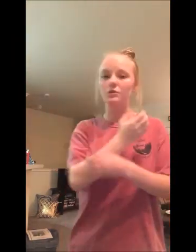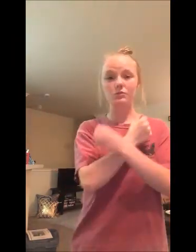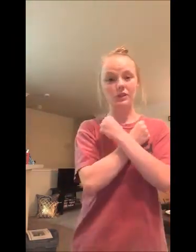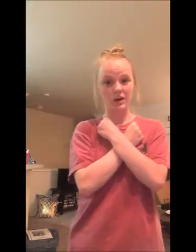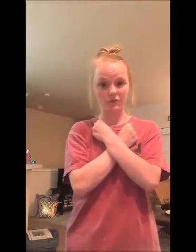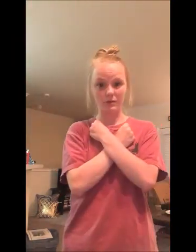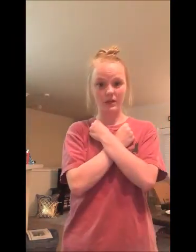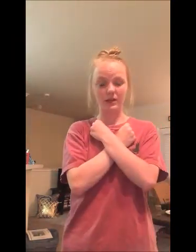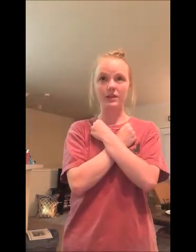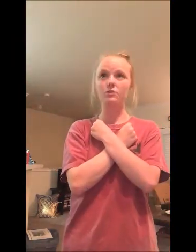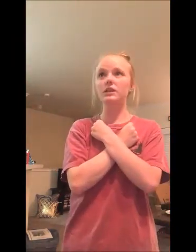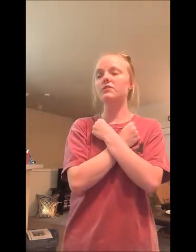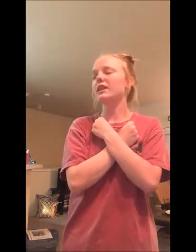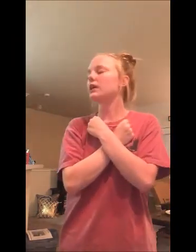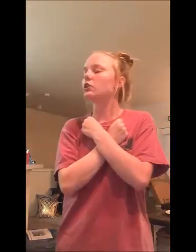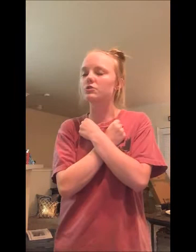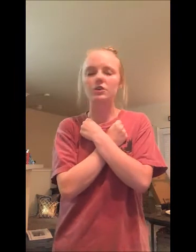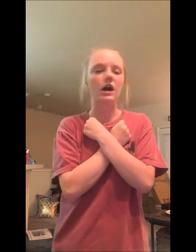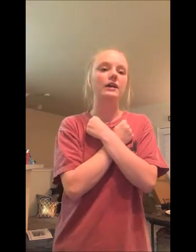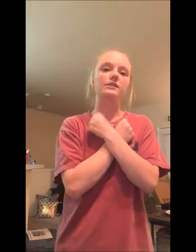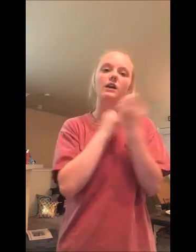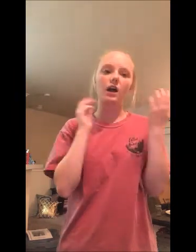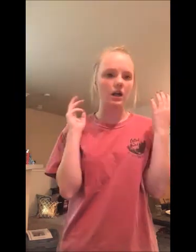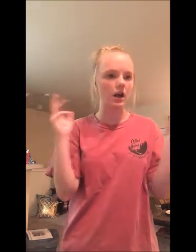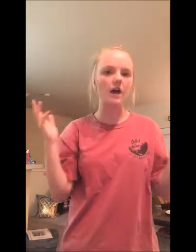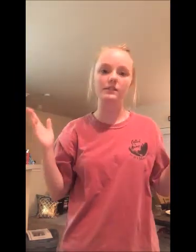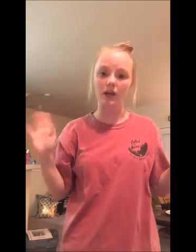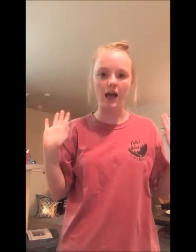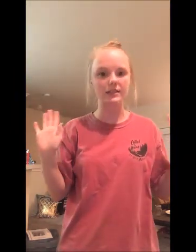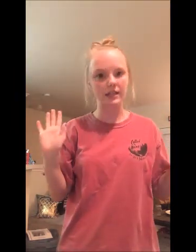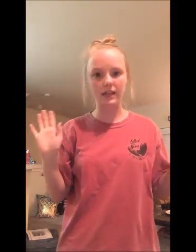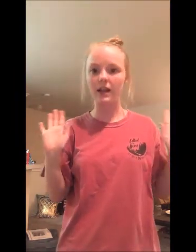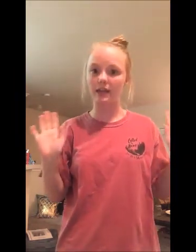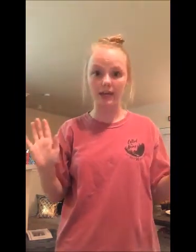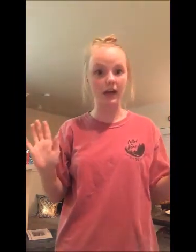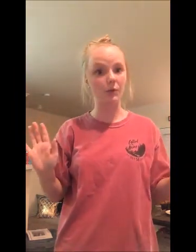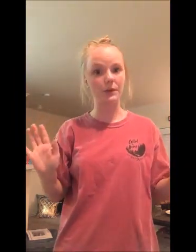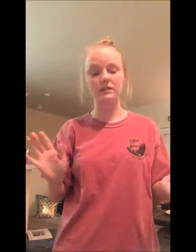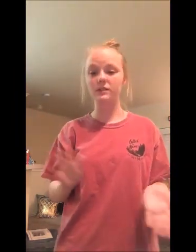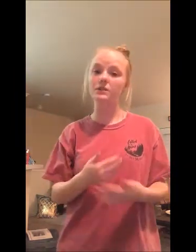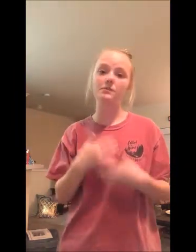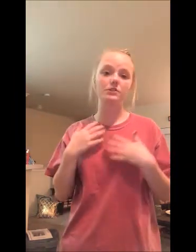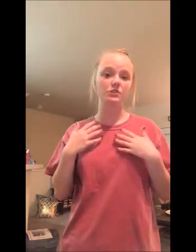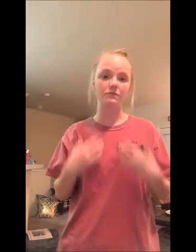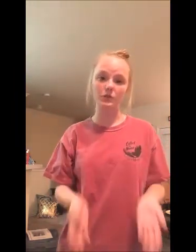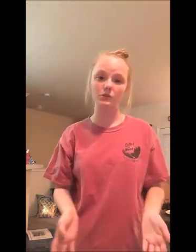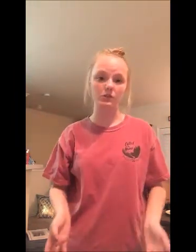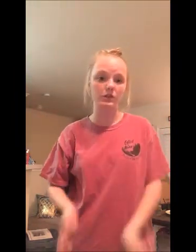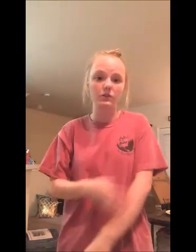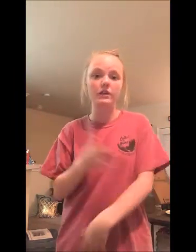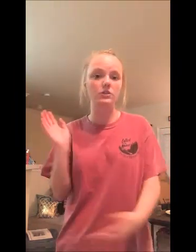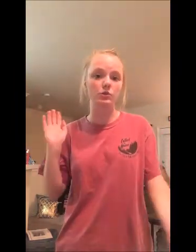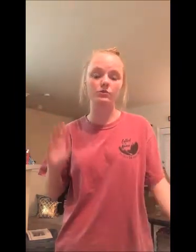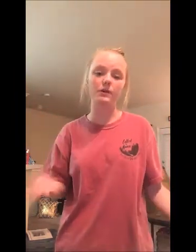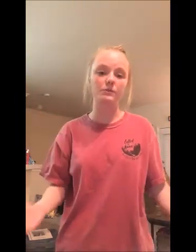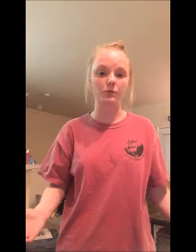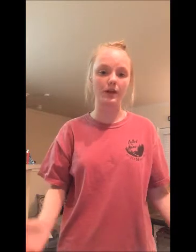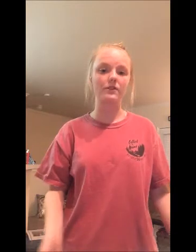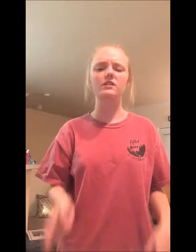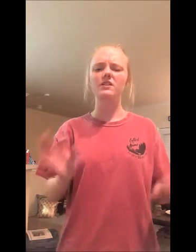you love me. And you can even like close your eyes. So I did it and I can't help it. Sometimes it just feels good and you get goosebumps, whatever.